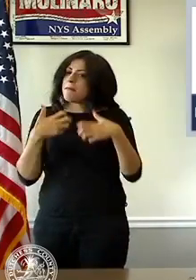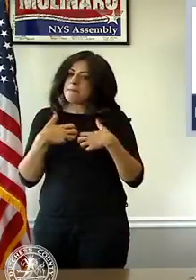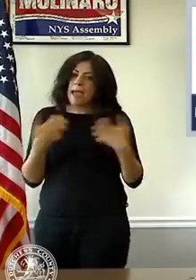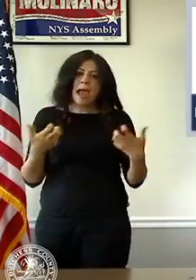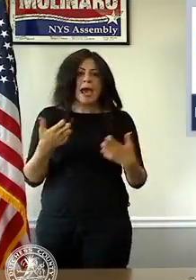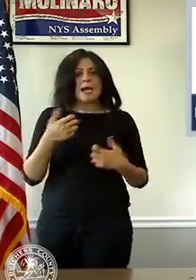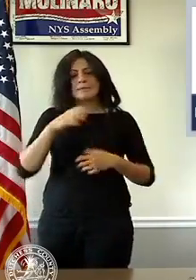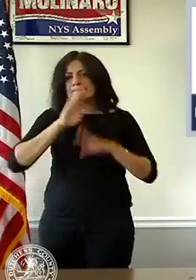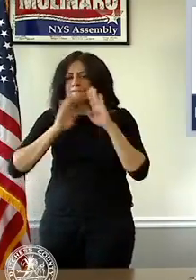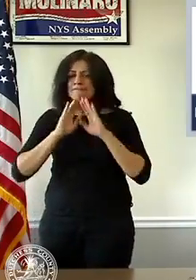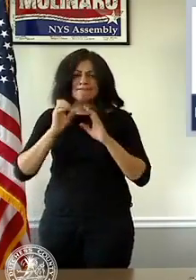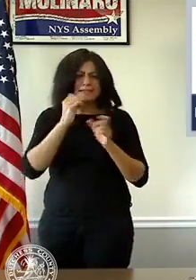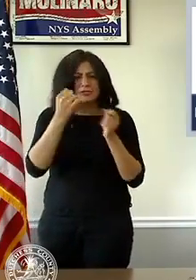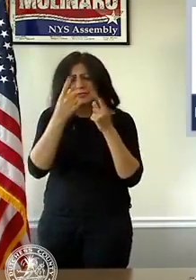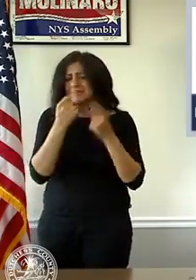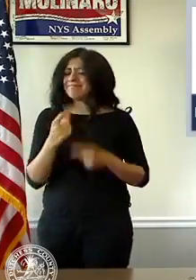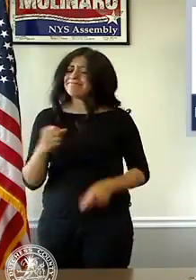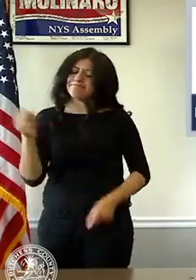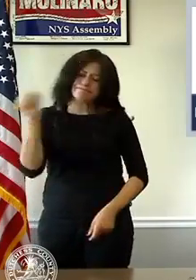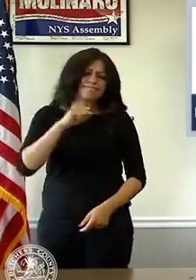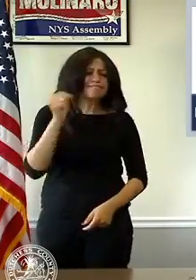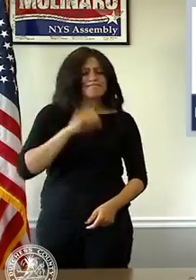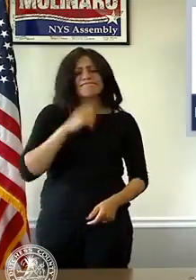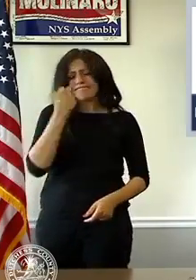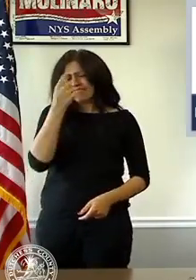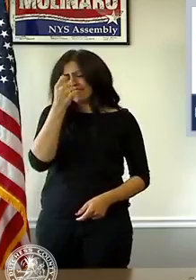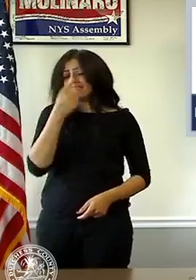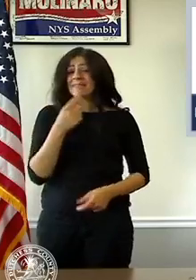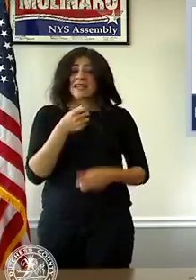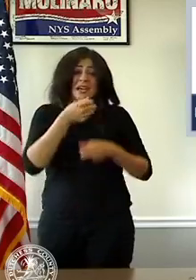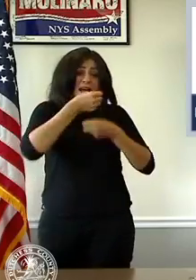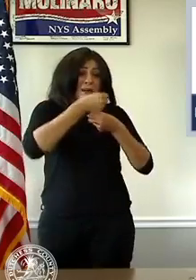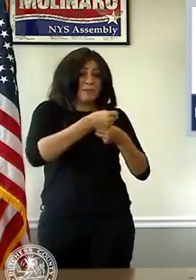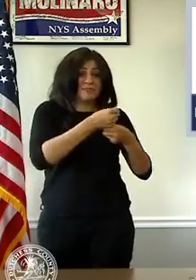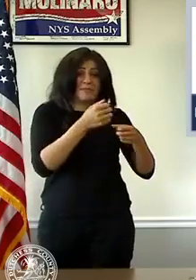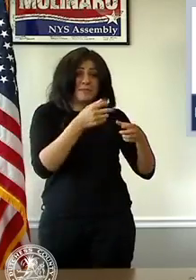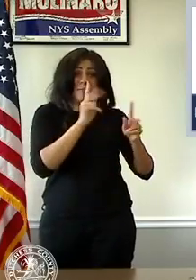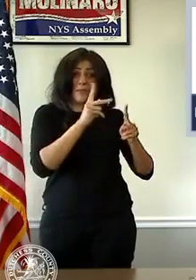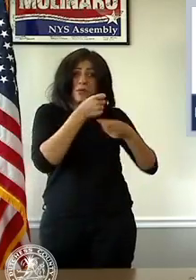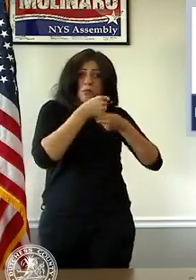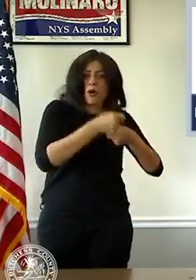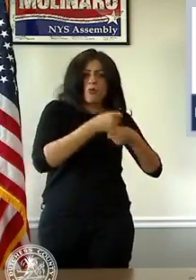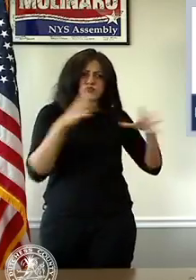frustration. I truly do. First of all, protests are not as